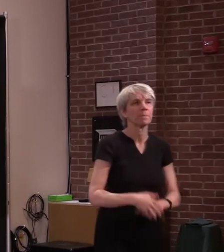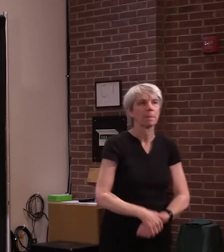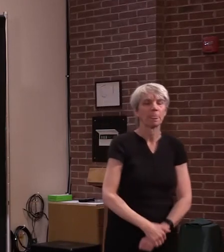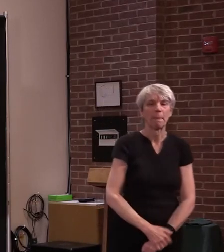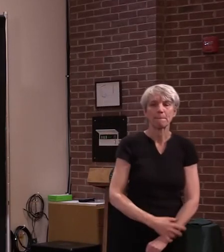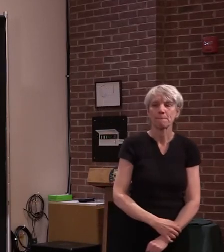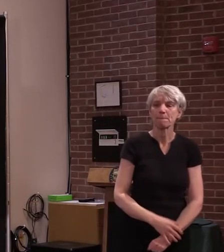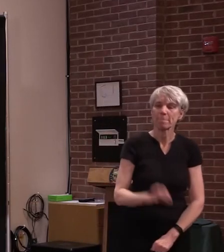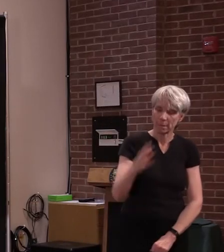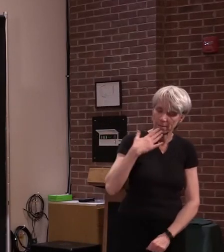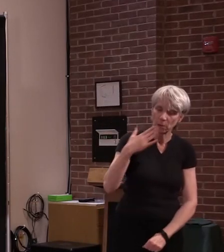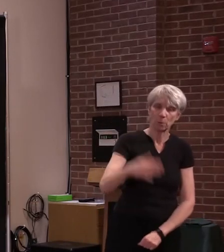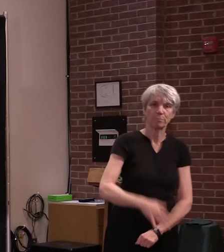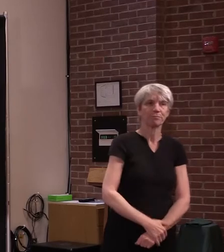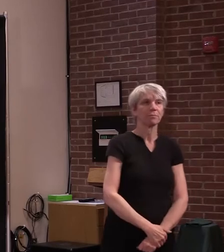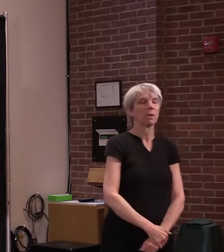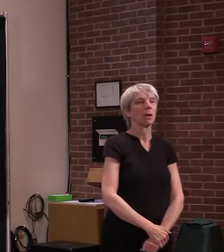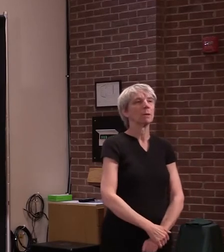Thank you.